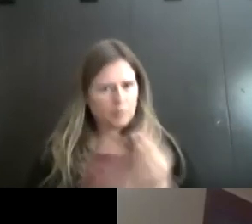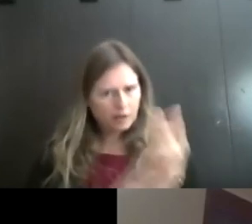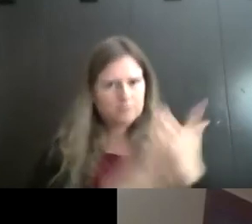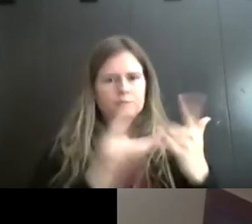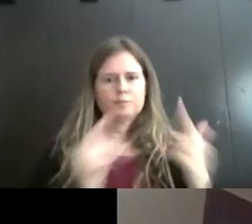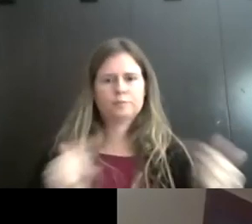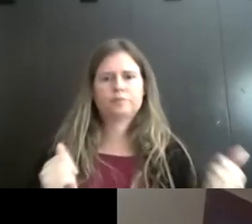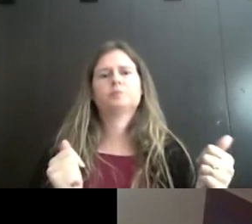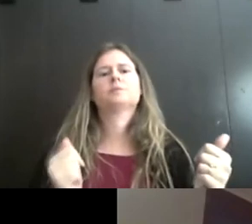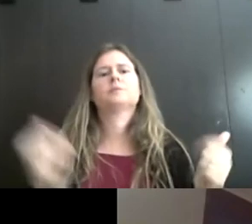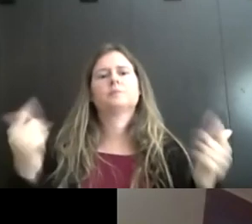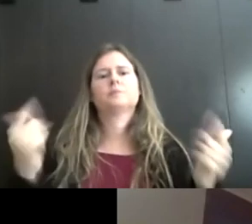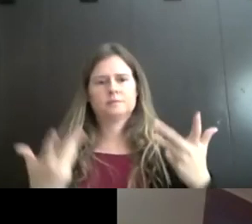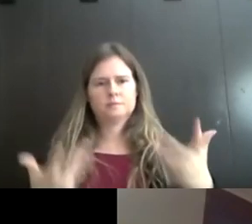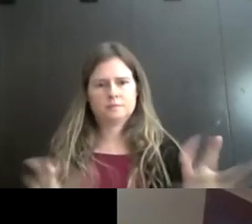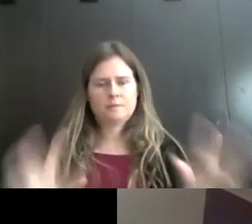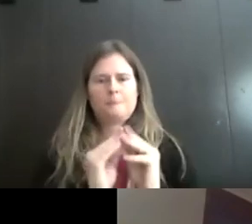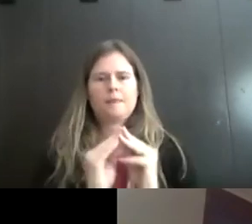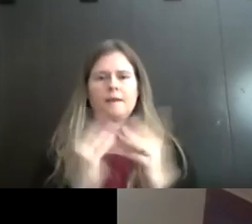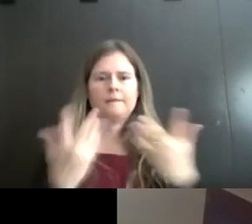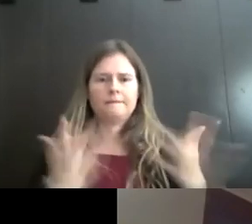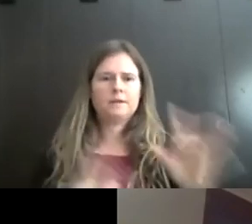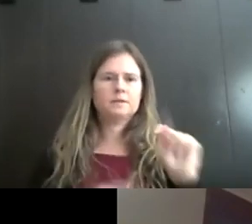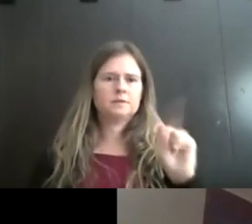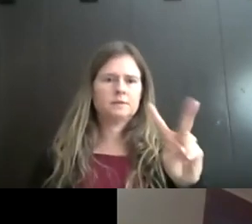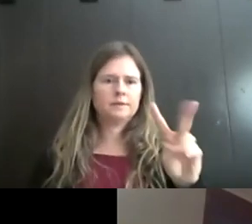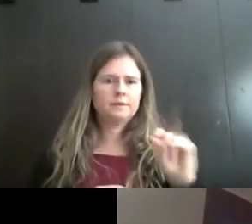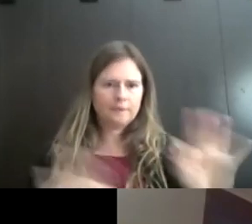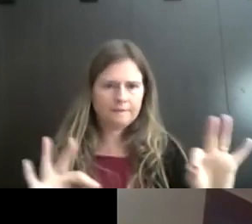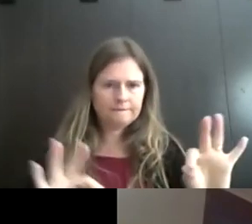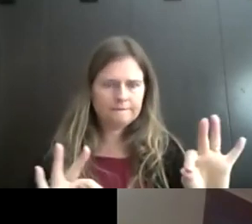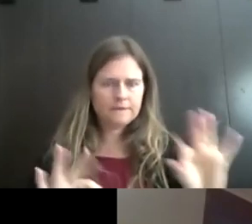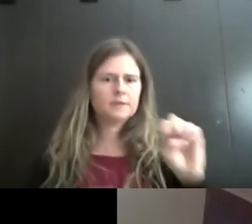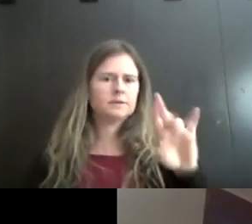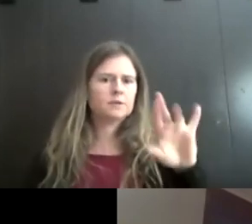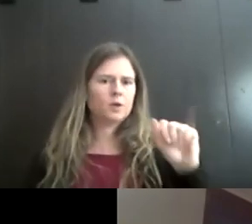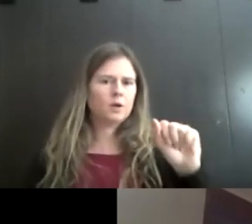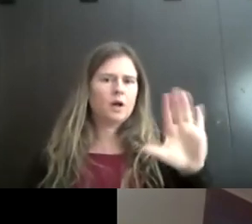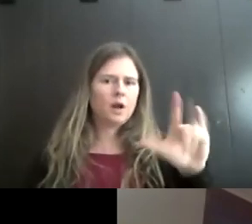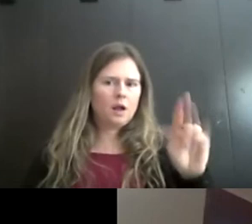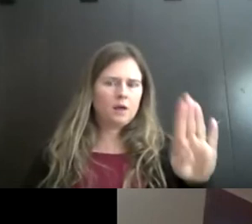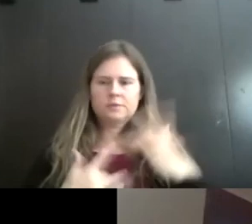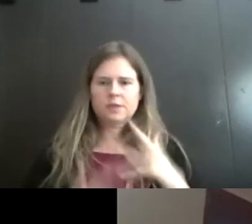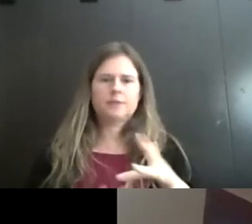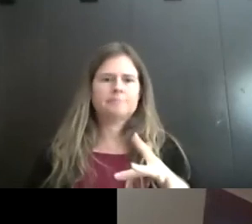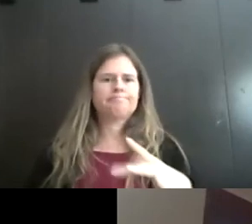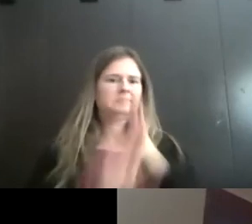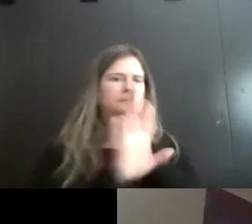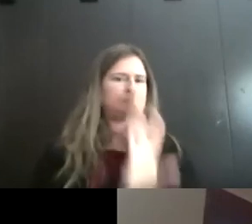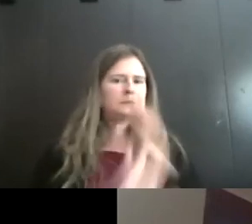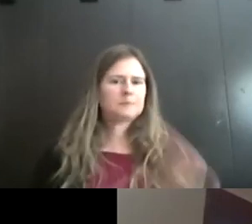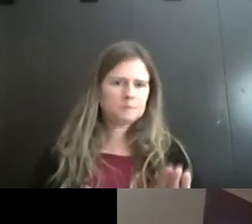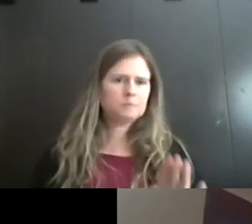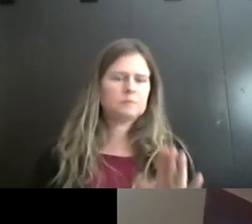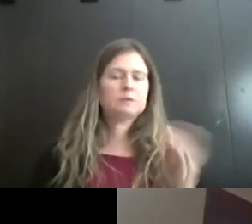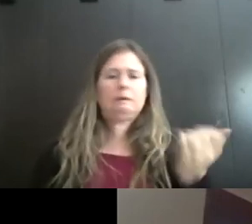then after the meetings and the TV cameras are shut off, they don't reach out to us very much more. So encourage any environmental